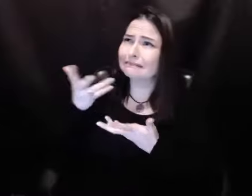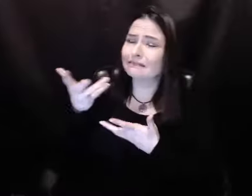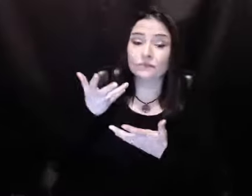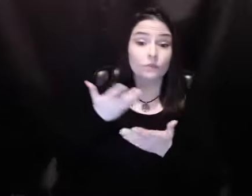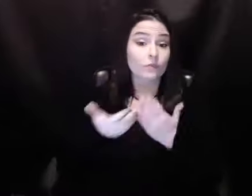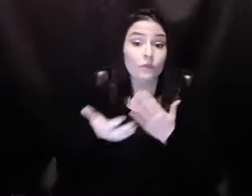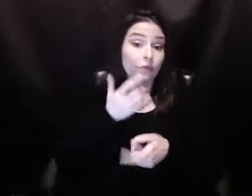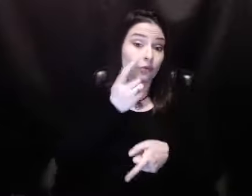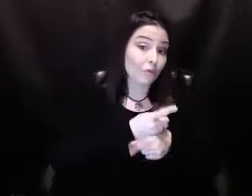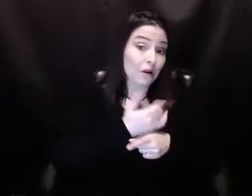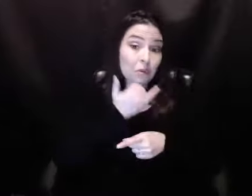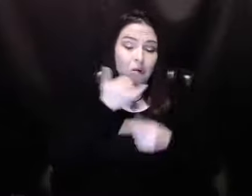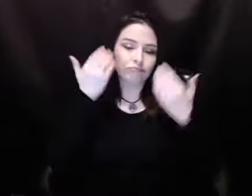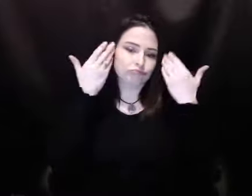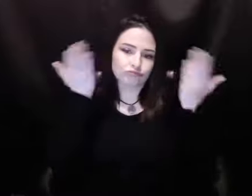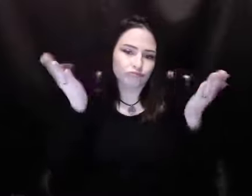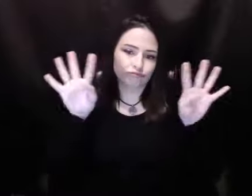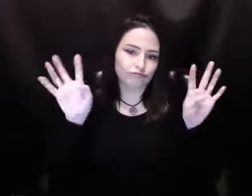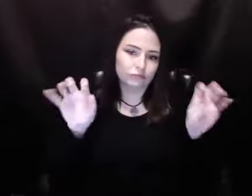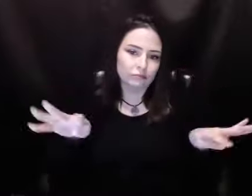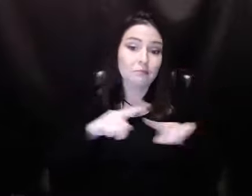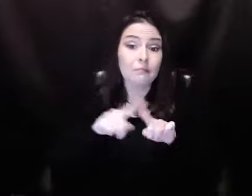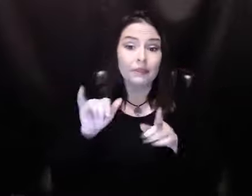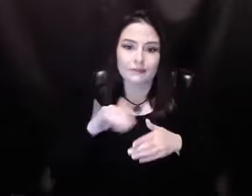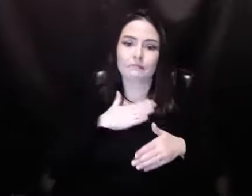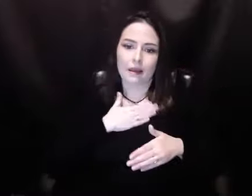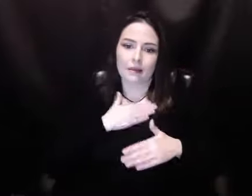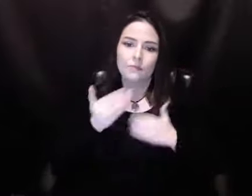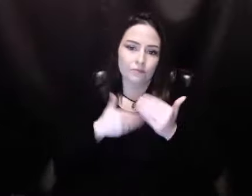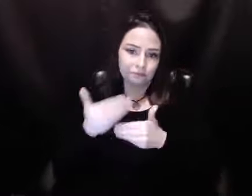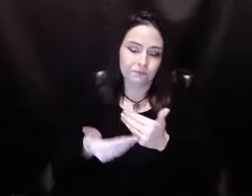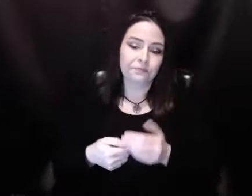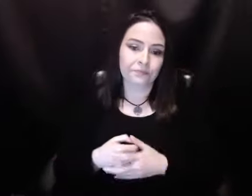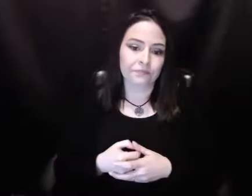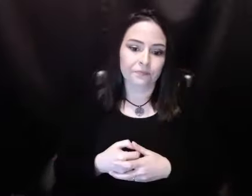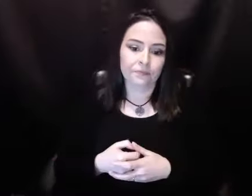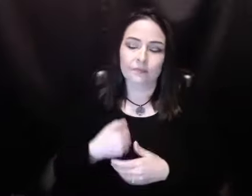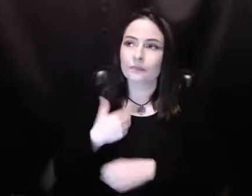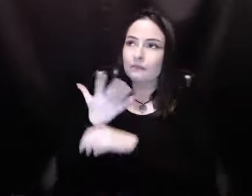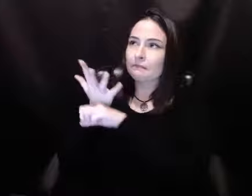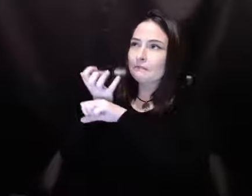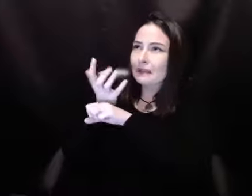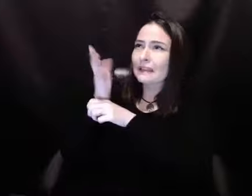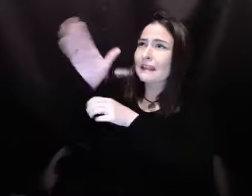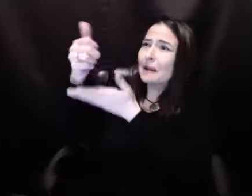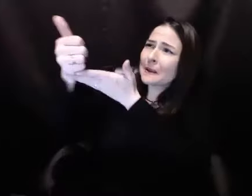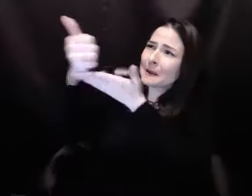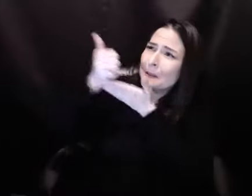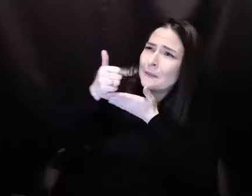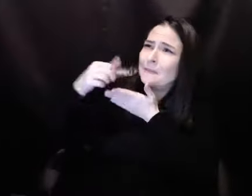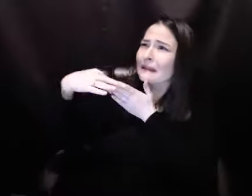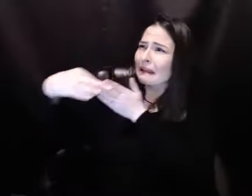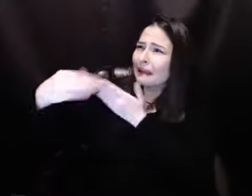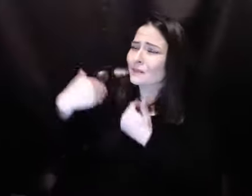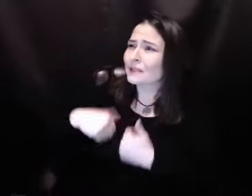started speaking to him. I had this letter in my hand, but the words just flowed from my mind and